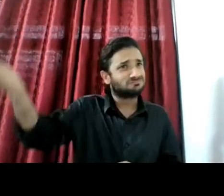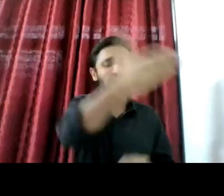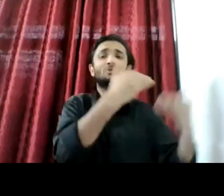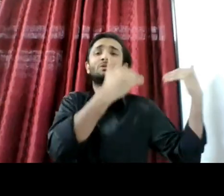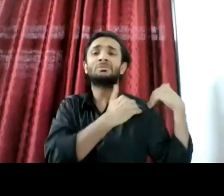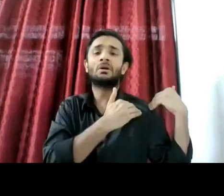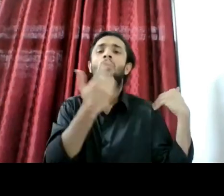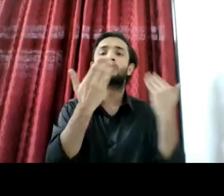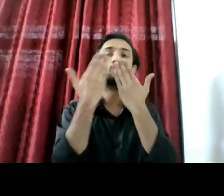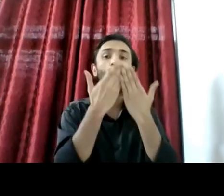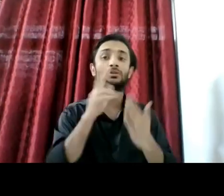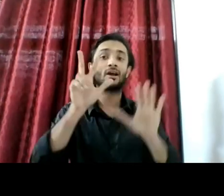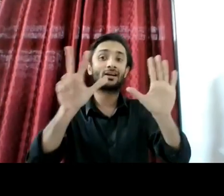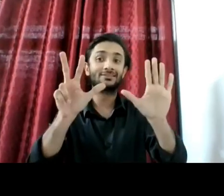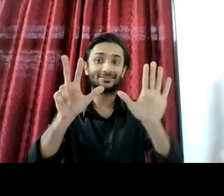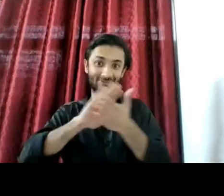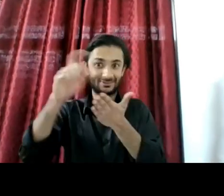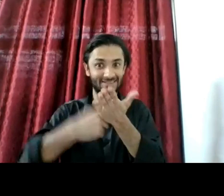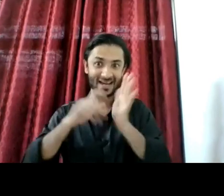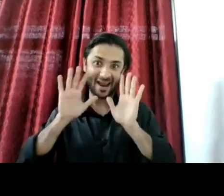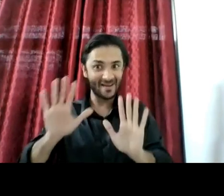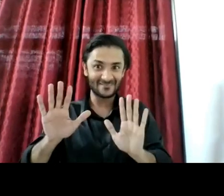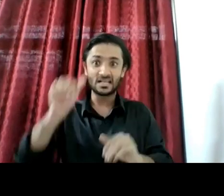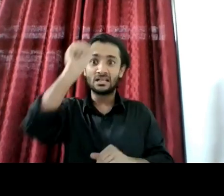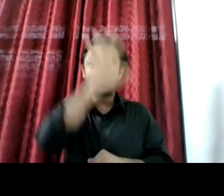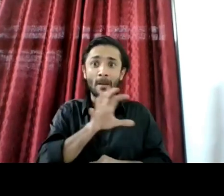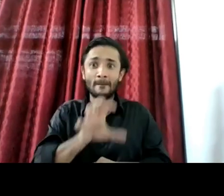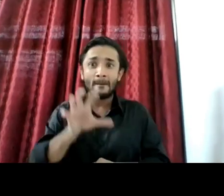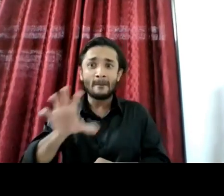can make early intervention project possible in their states.